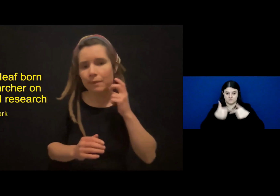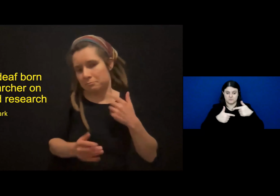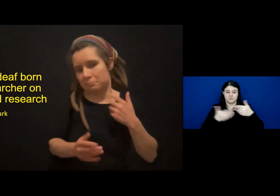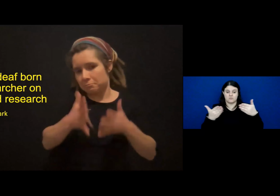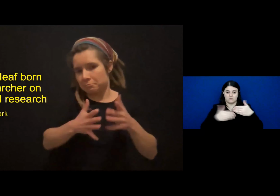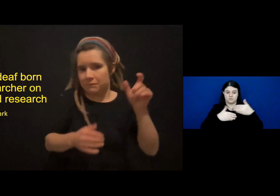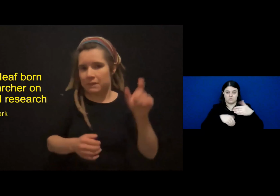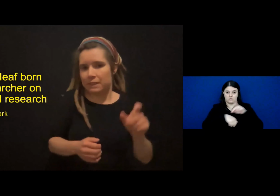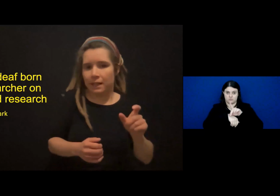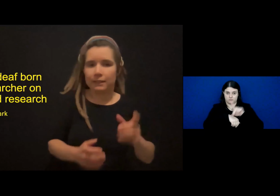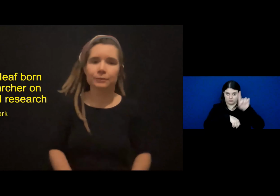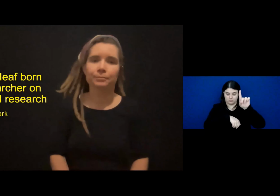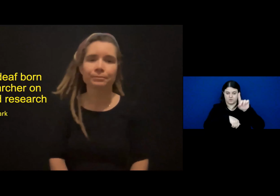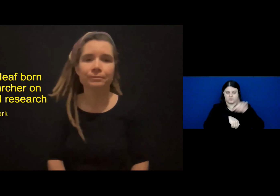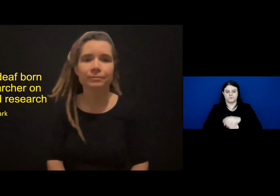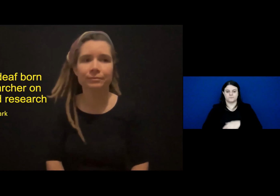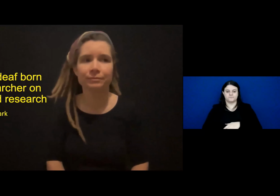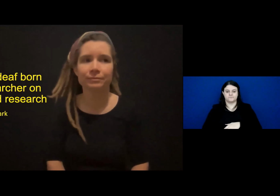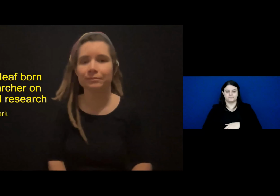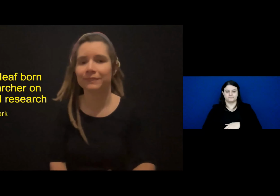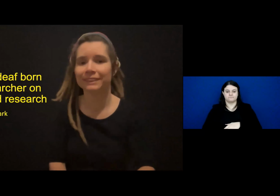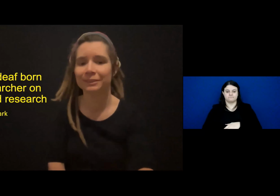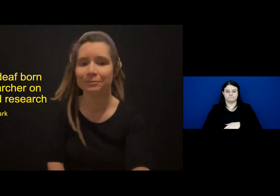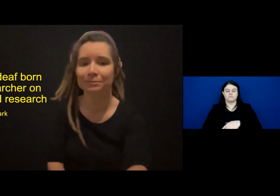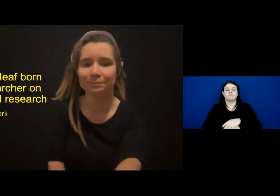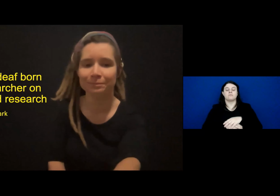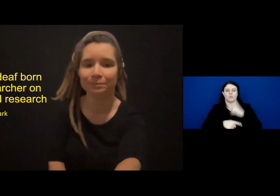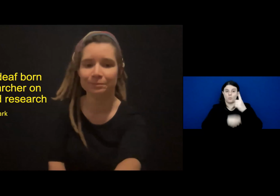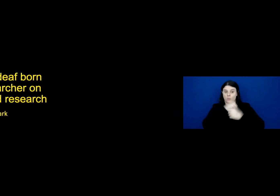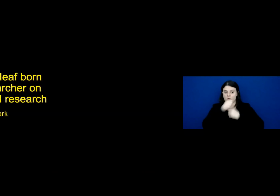1 year now, and I'm a deafblind signer.